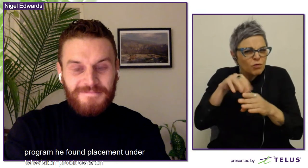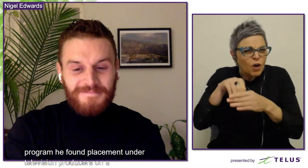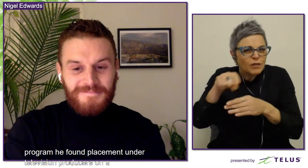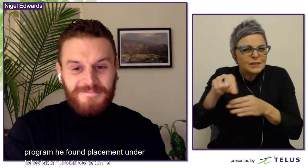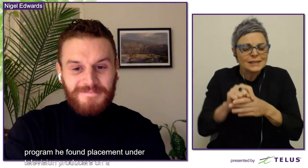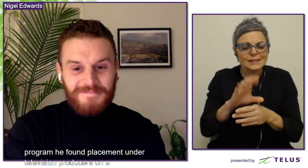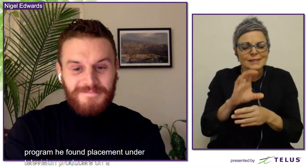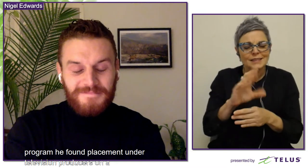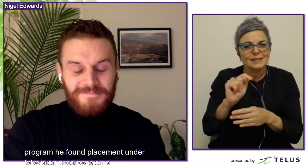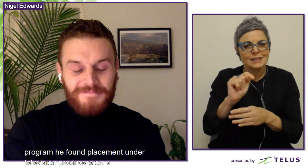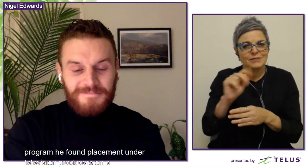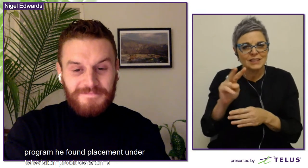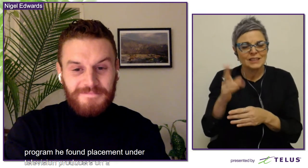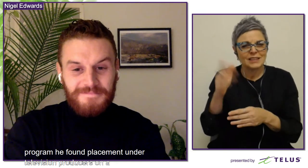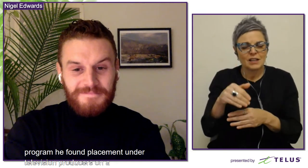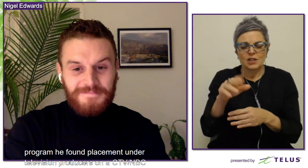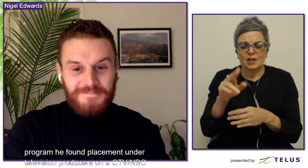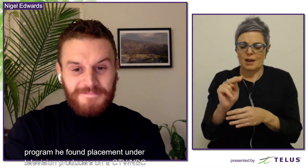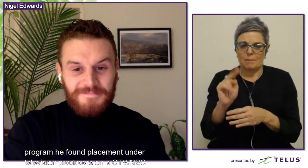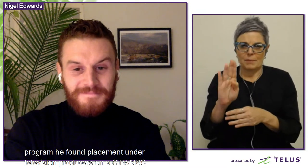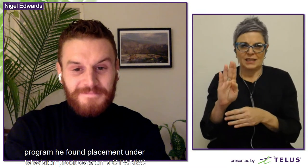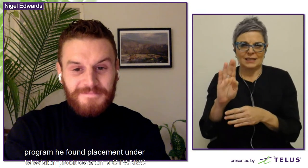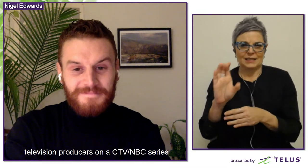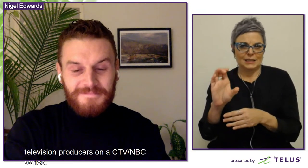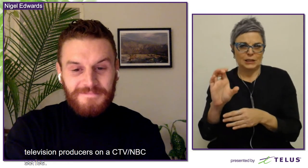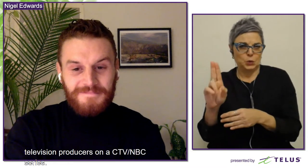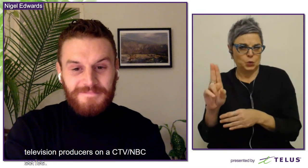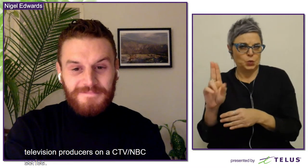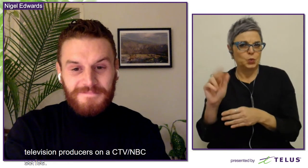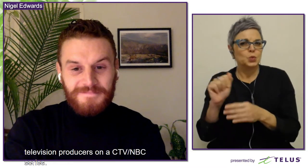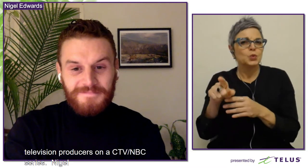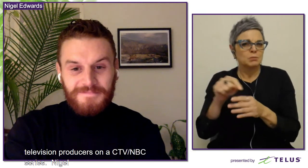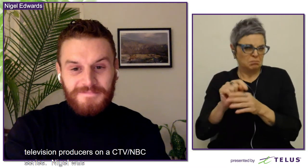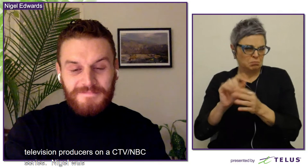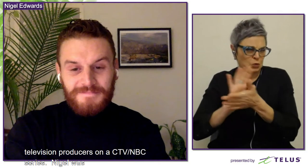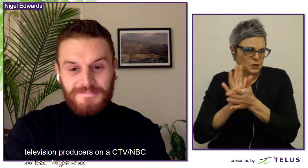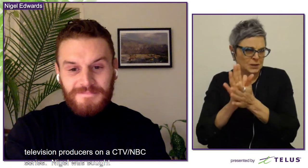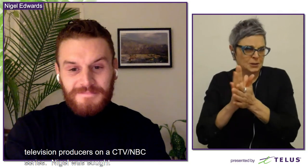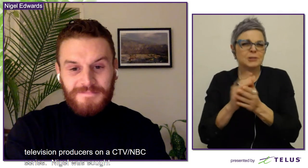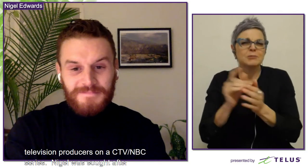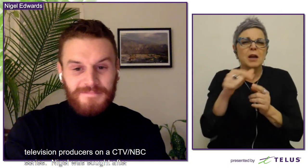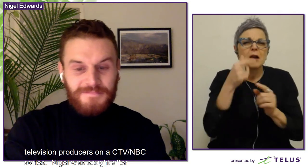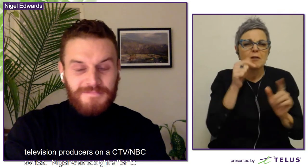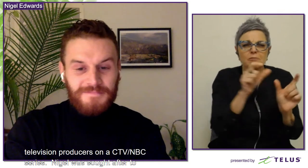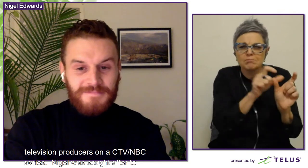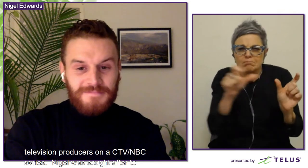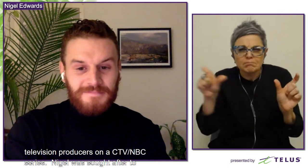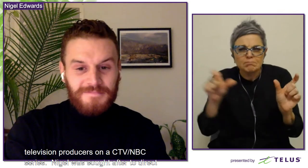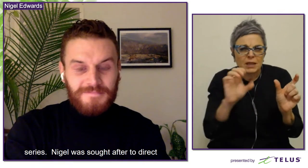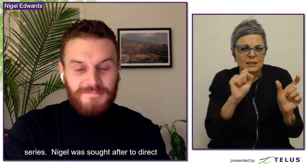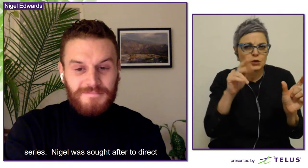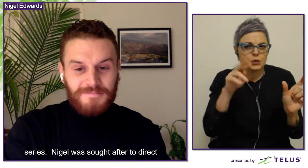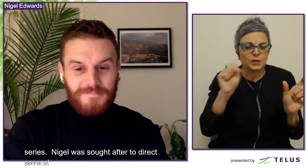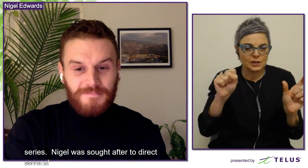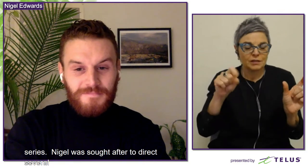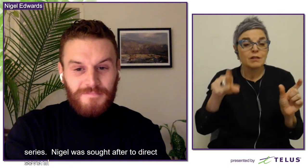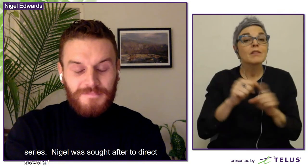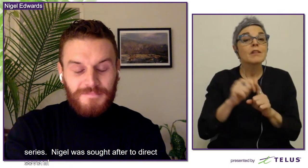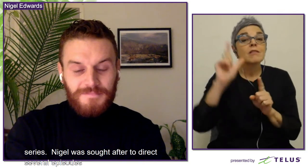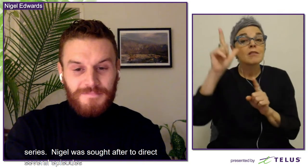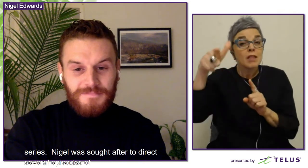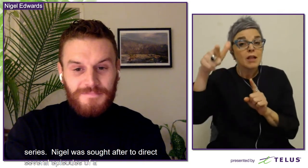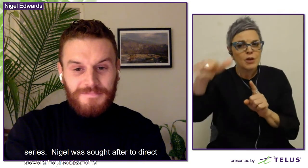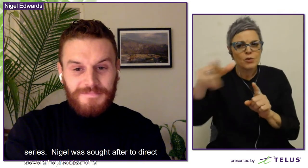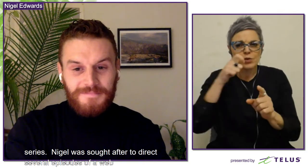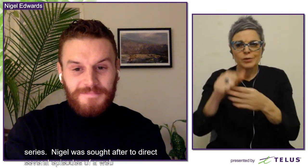CTV/NBCU series. Nigel was subsequently sought after to direct several episodes of an award-winning web